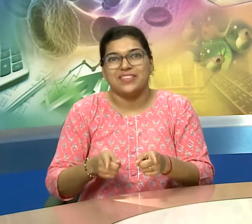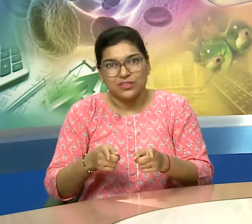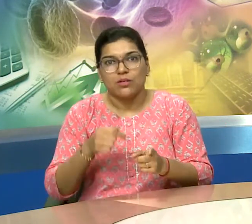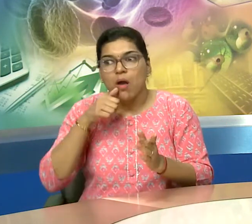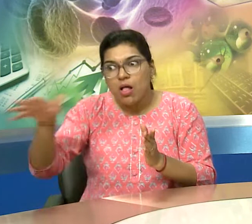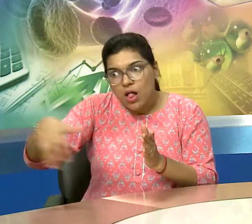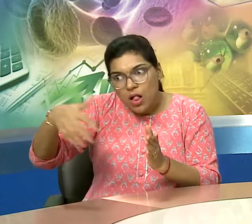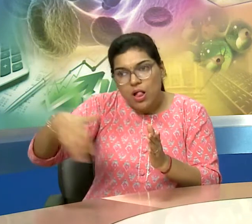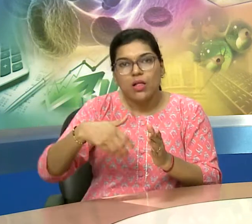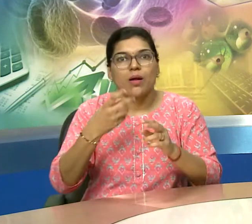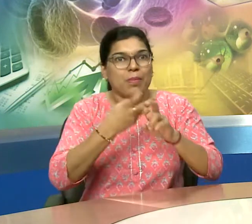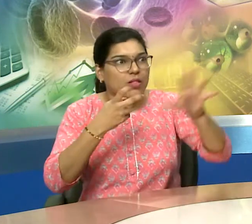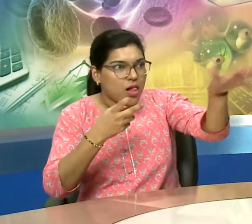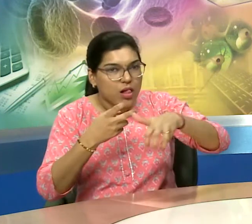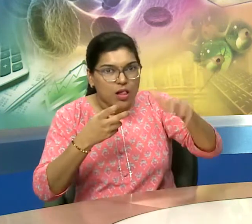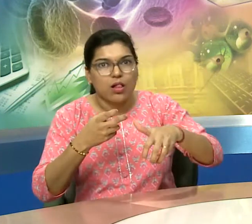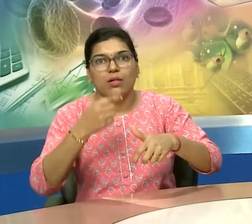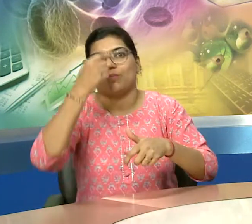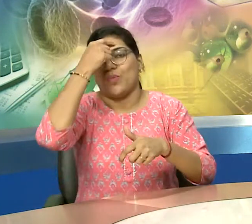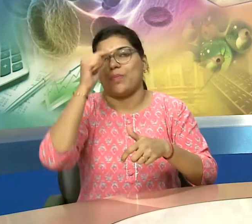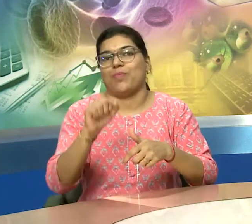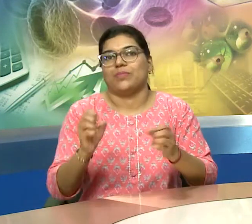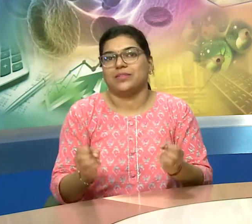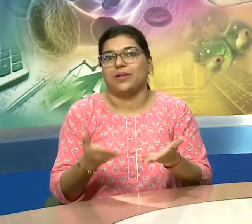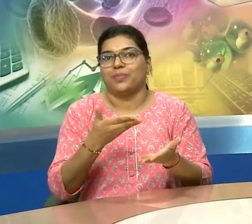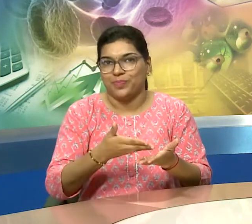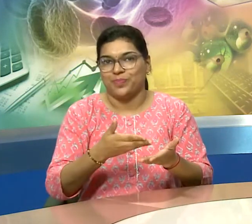So we need more resources for making houses.